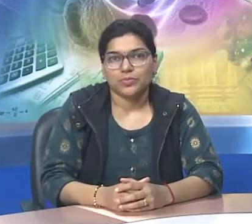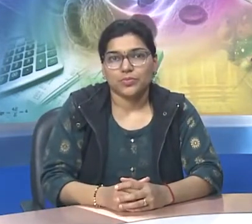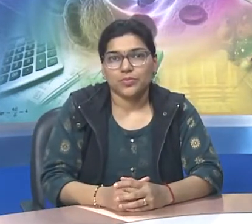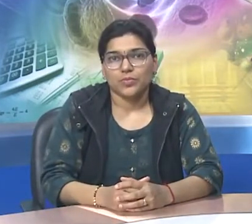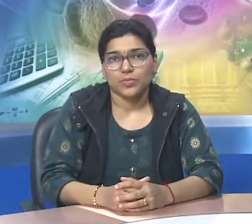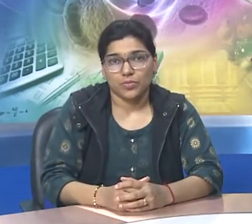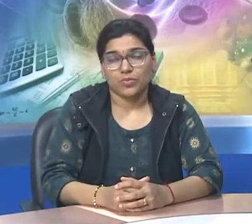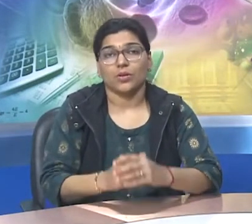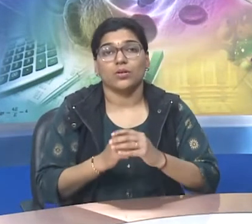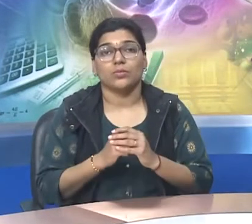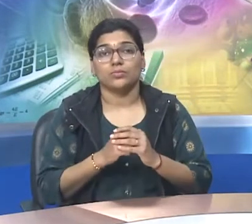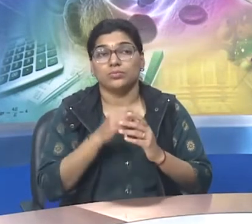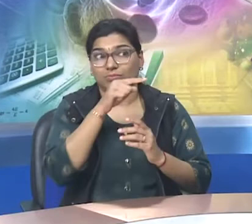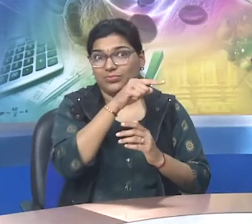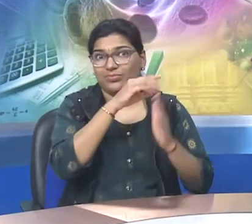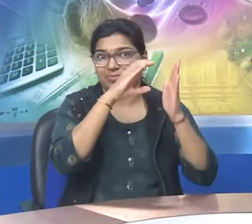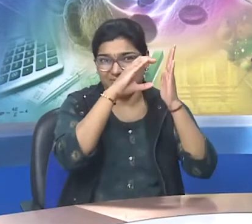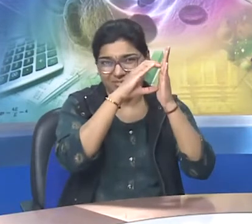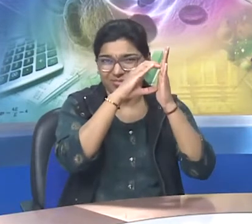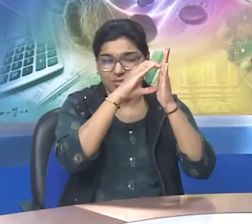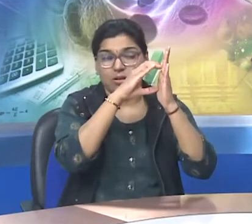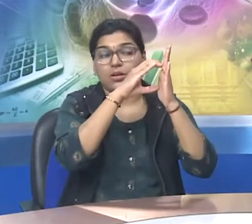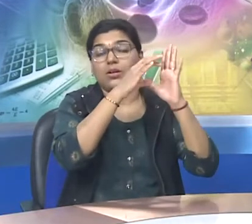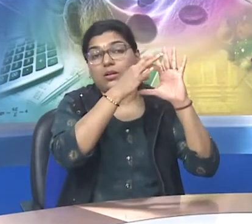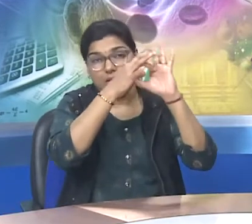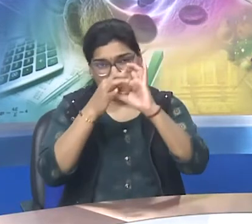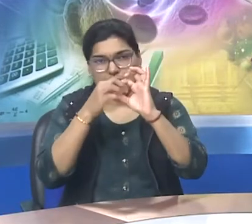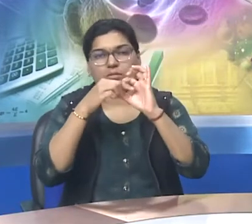Let us understand the meaning of these lines.